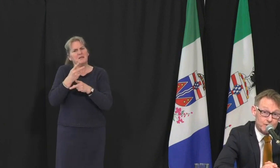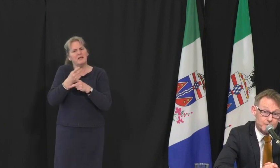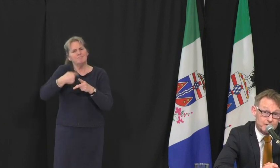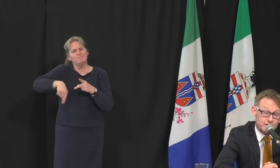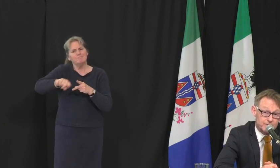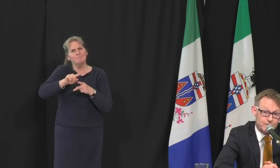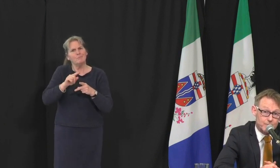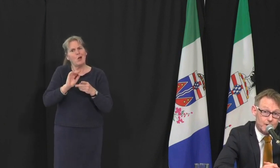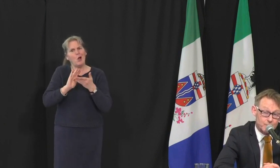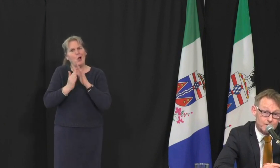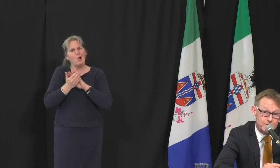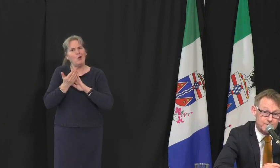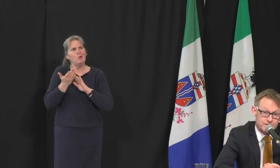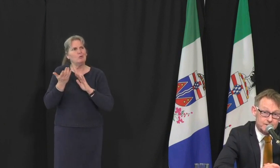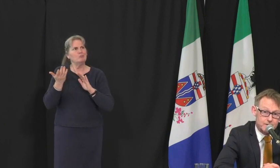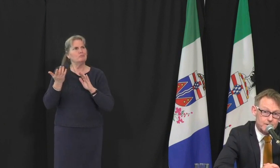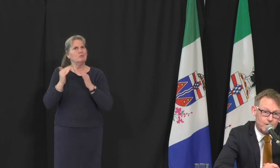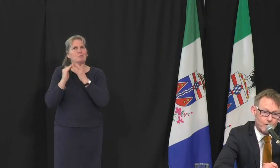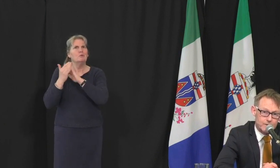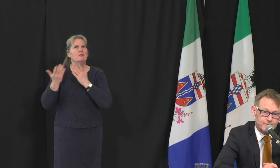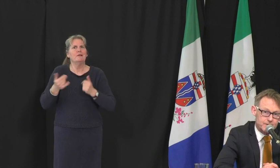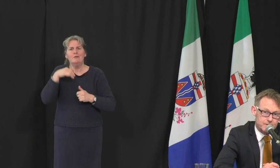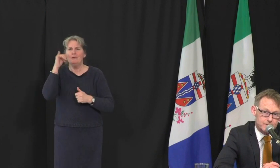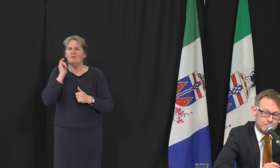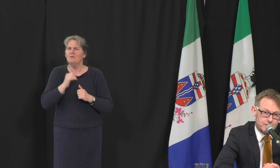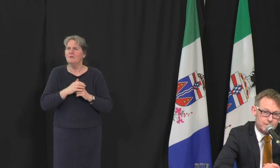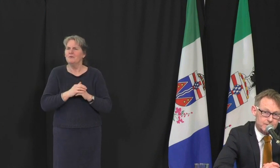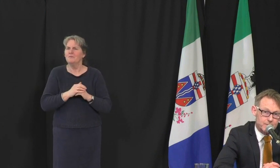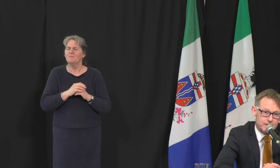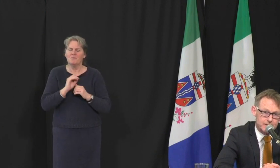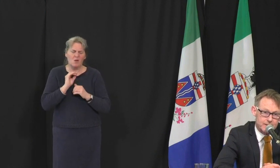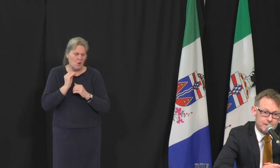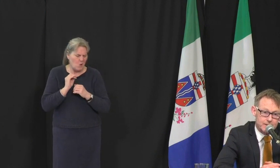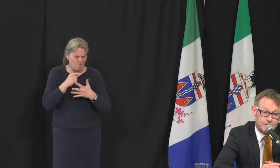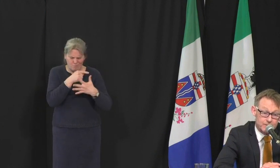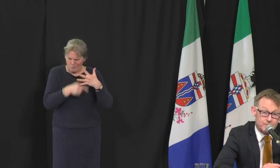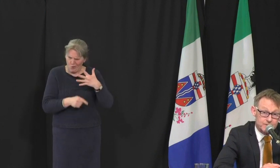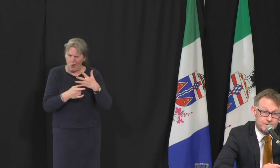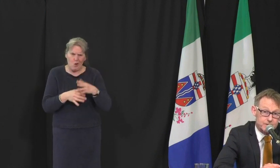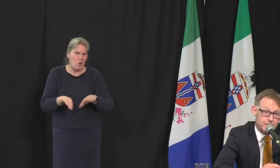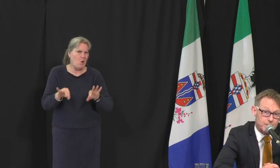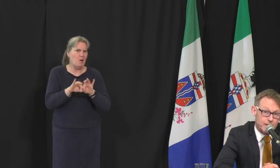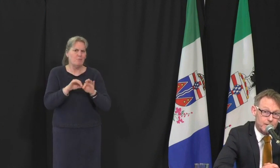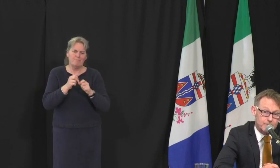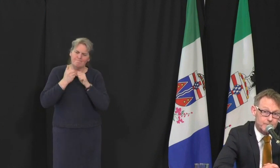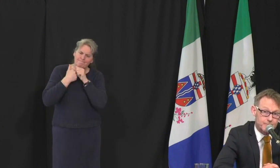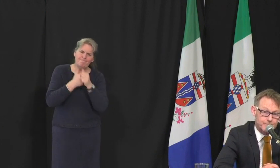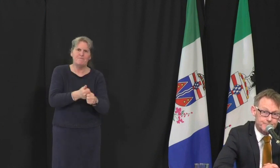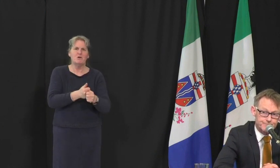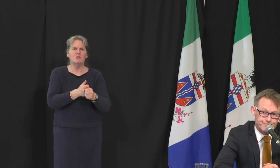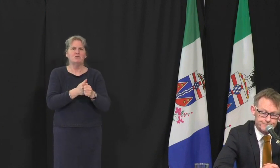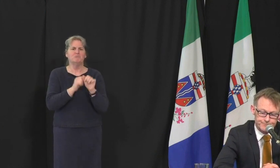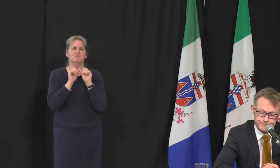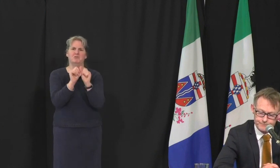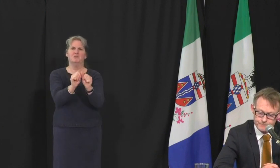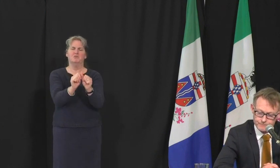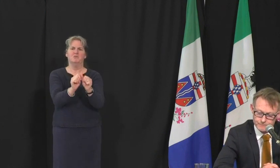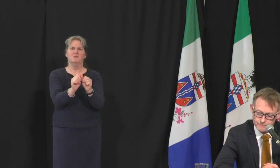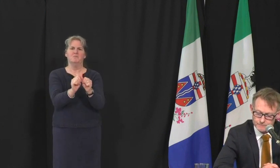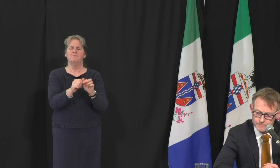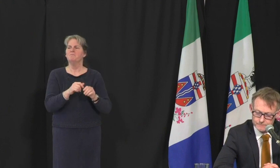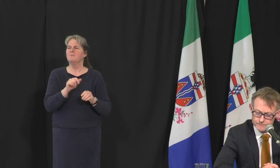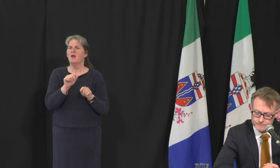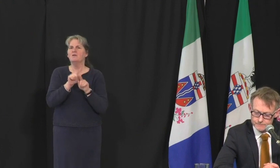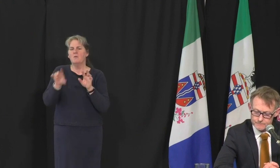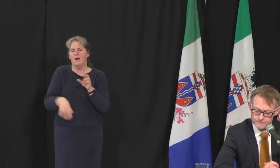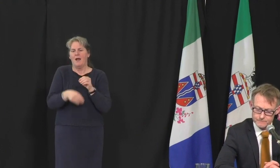our communities from unwanted visits. All of these are critical to maintaining the good position that we have. I'll